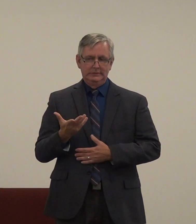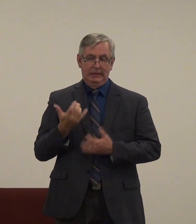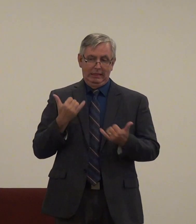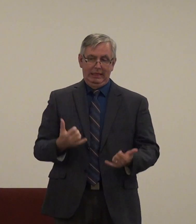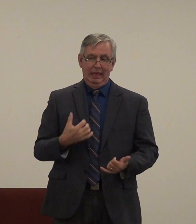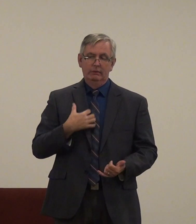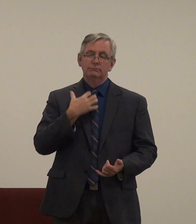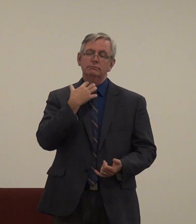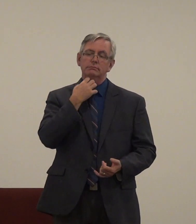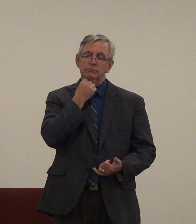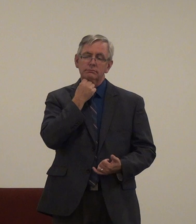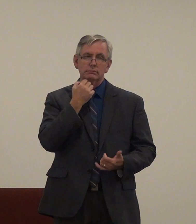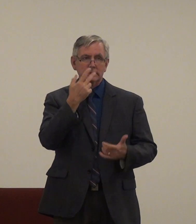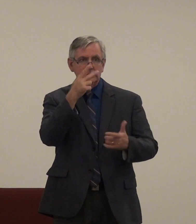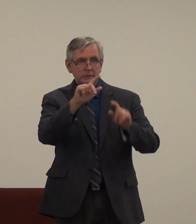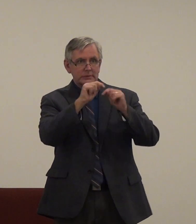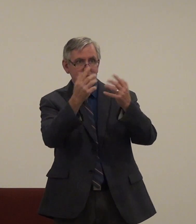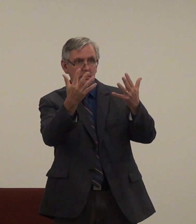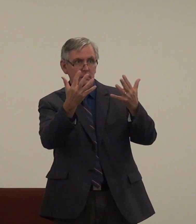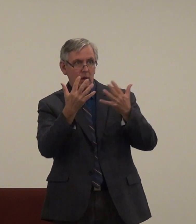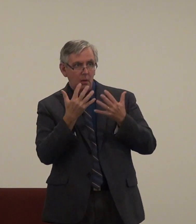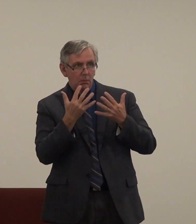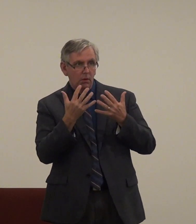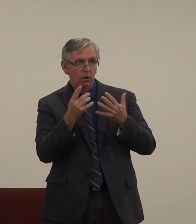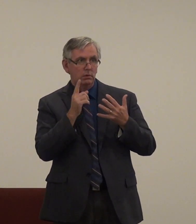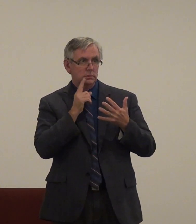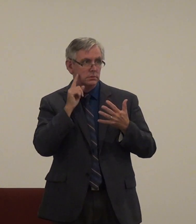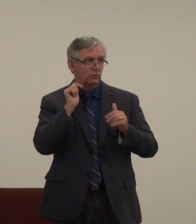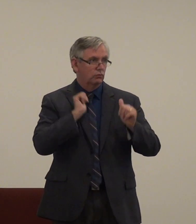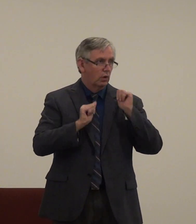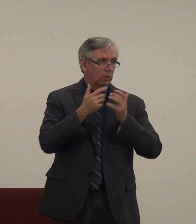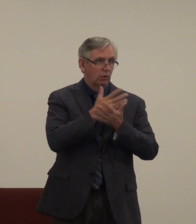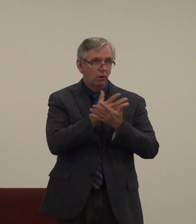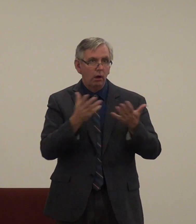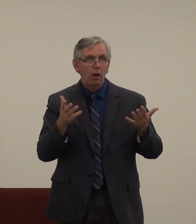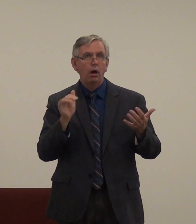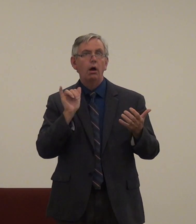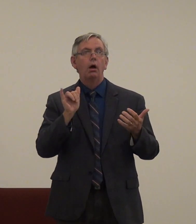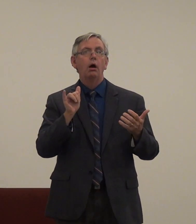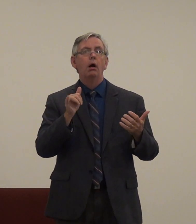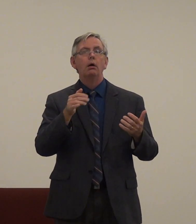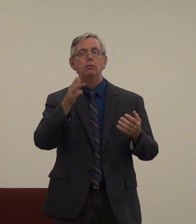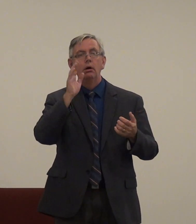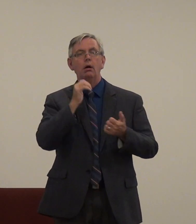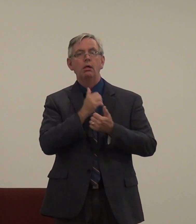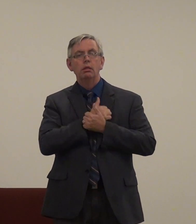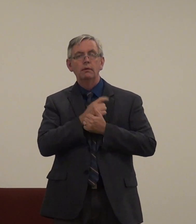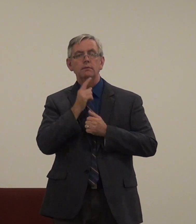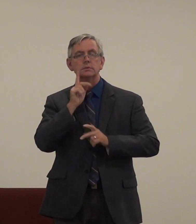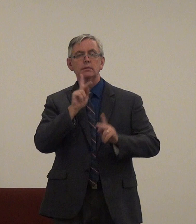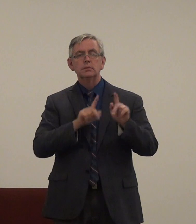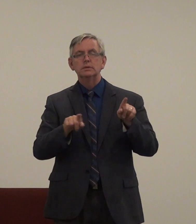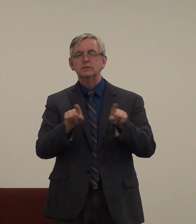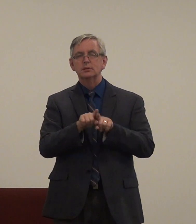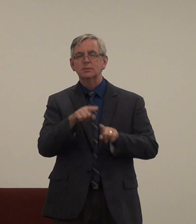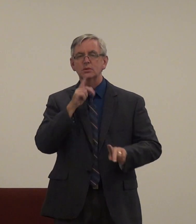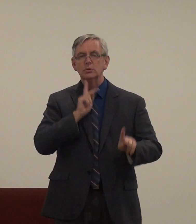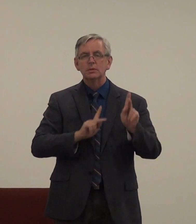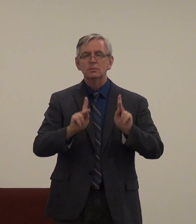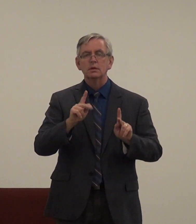ashamed. But now I realize that seeing this team come and all that they've done, that God loves deaf people just